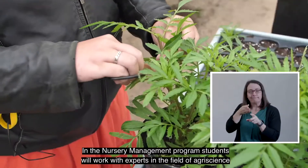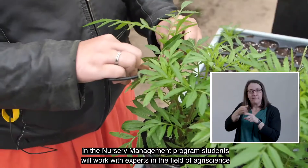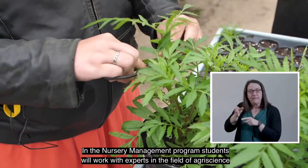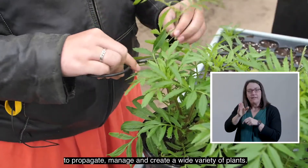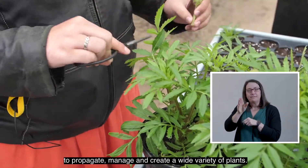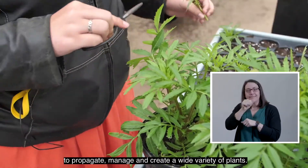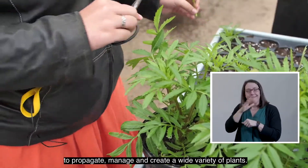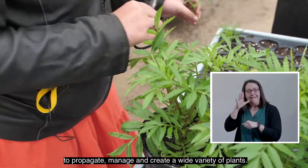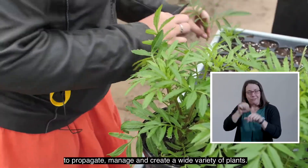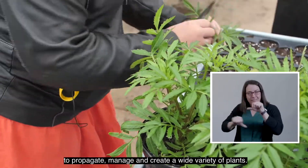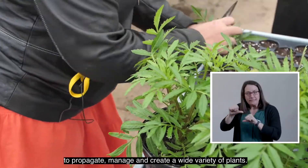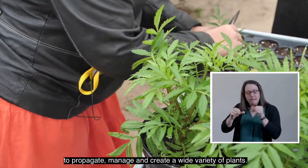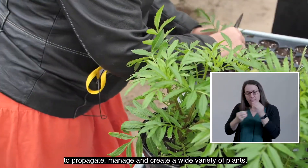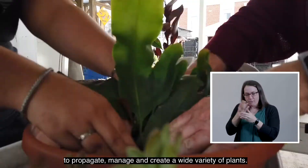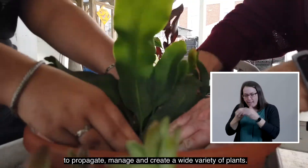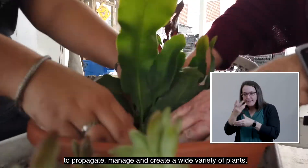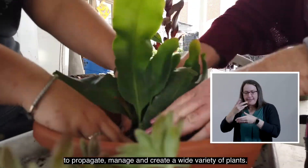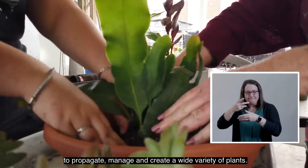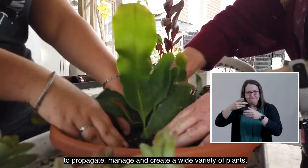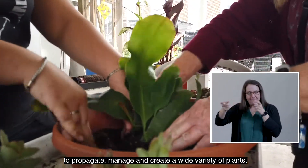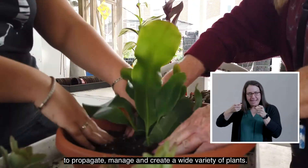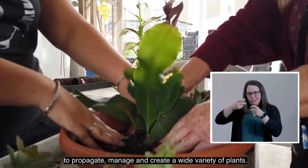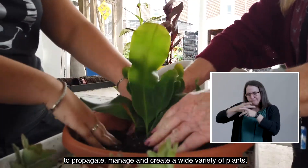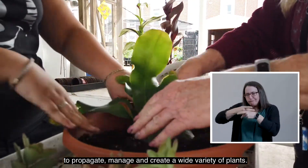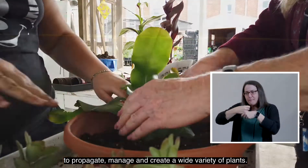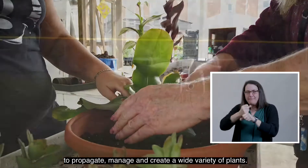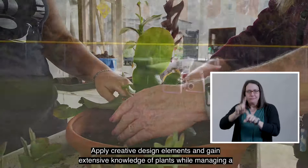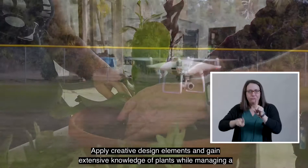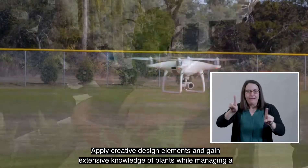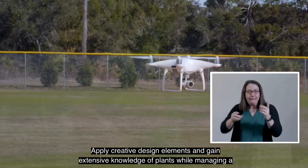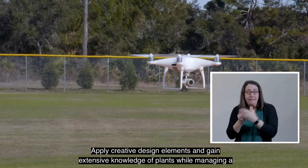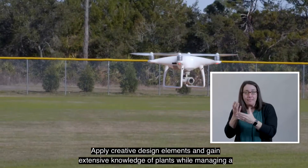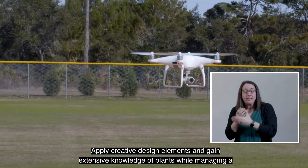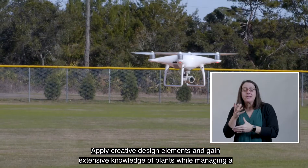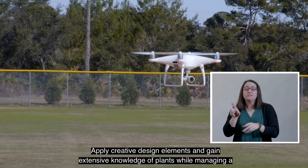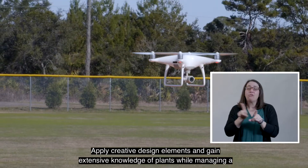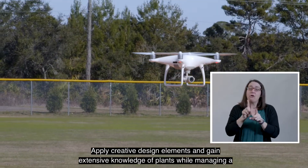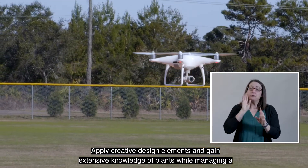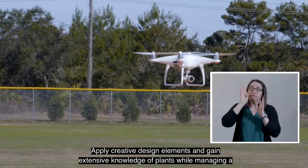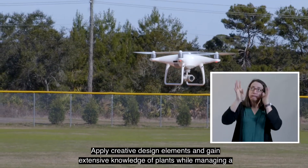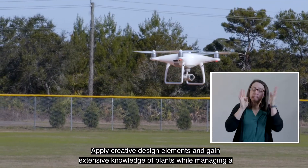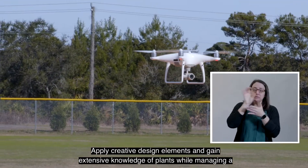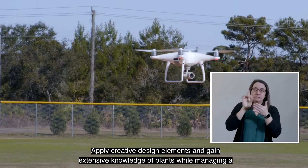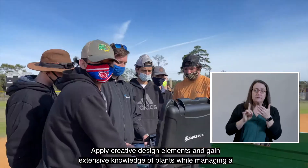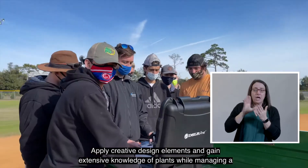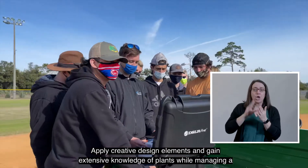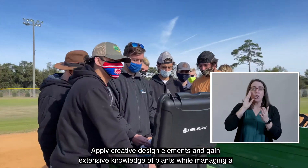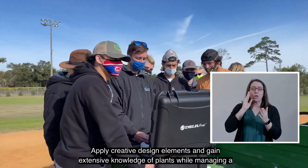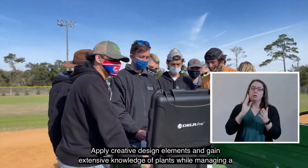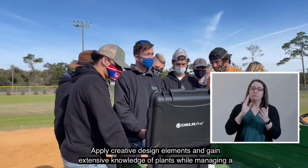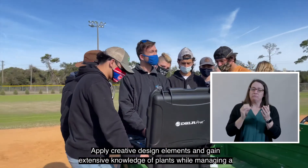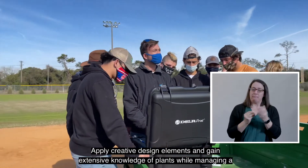of agri-science to propagate, manage, and create a wide variety of plants. Apply creative design elements and gain